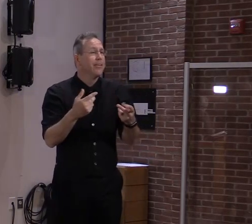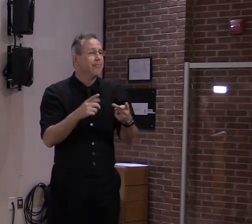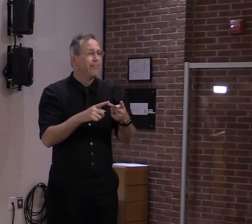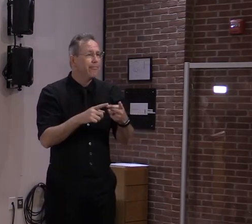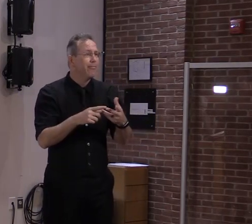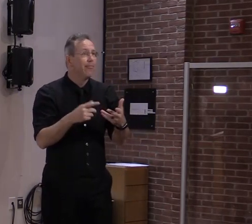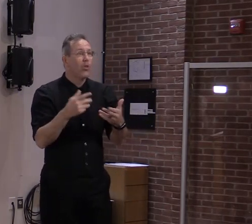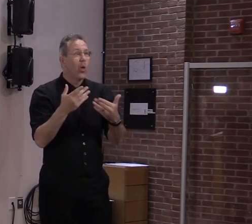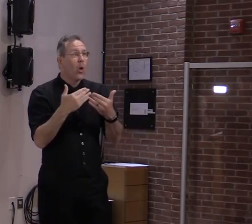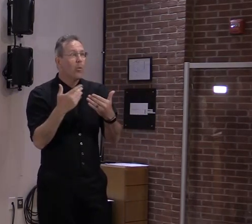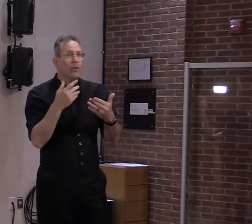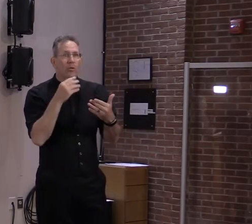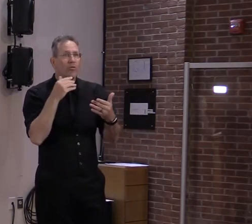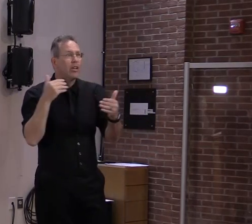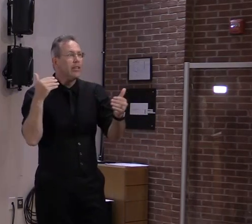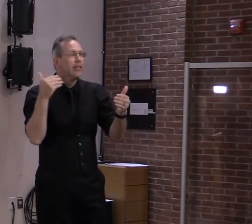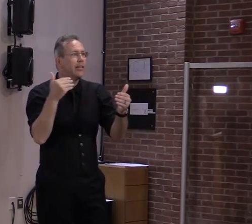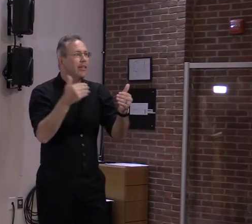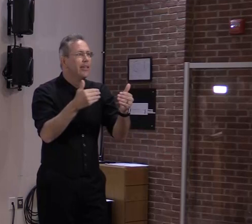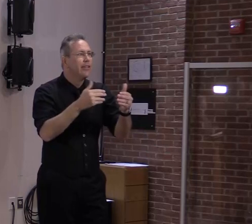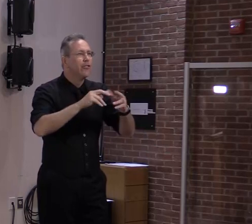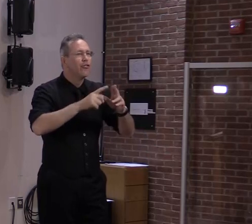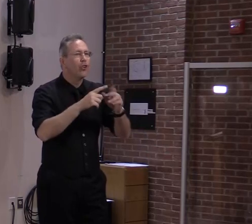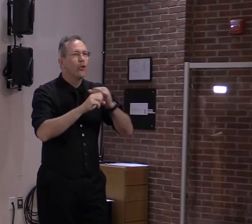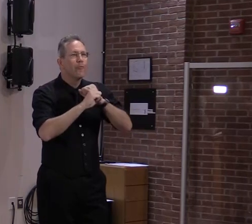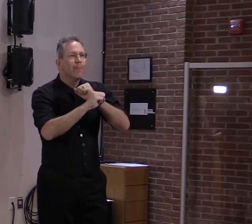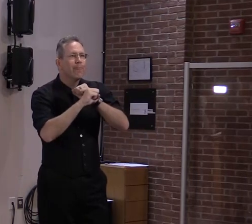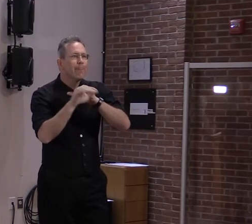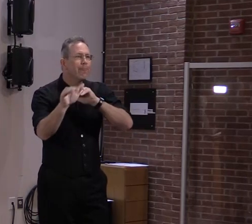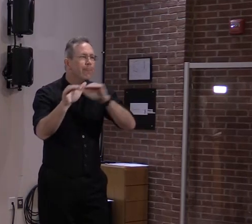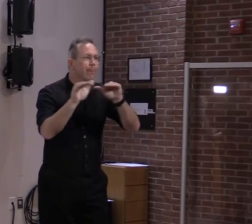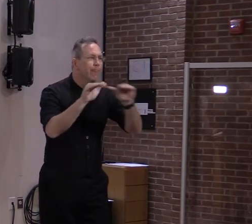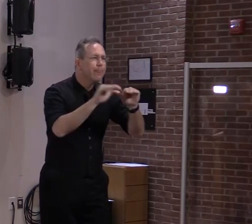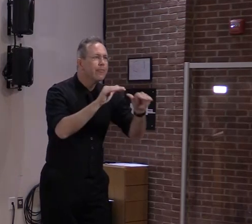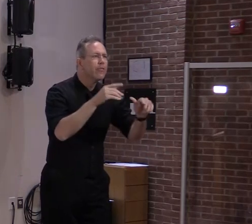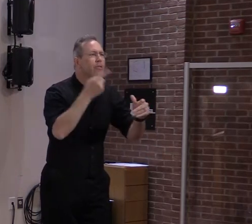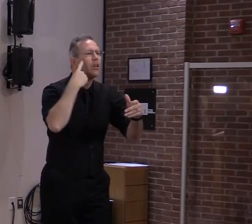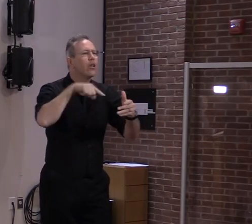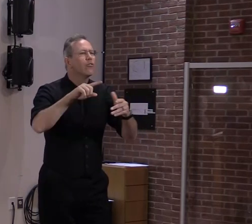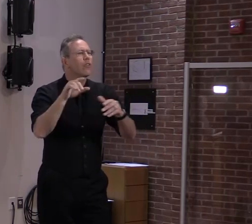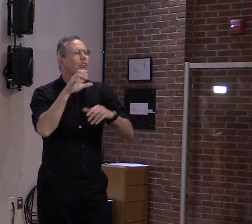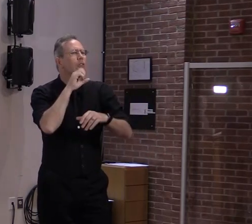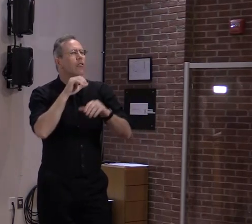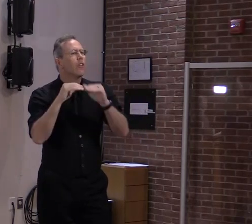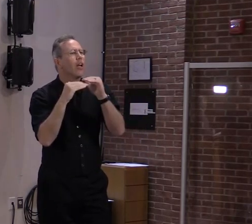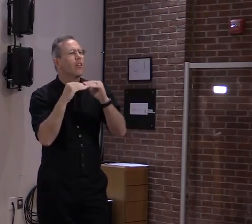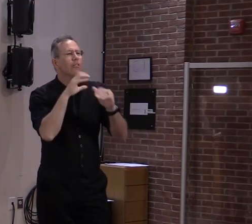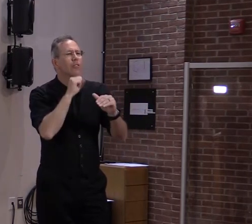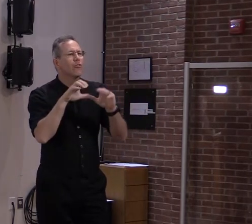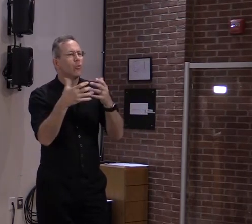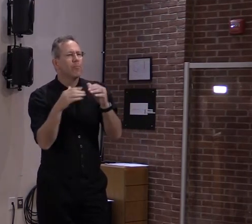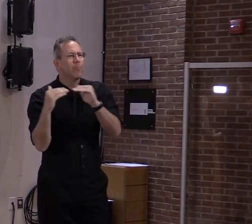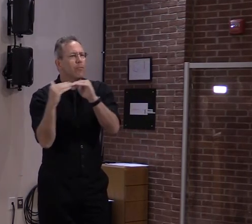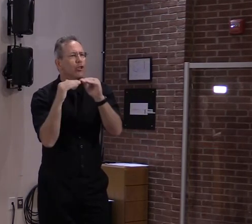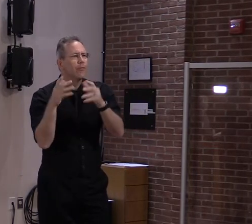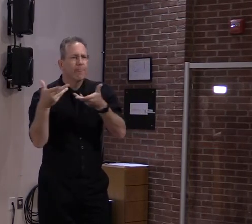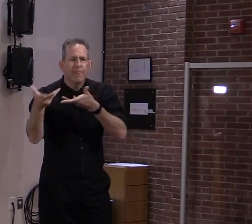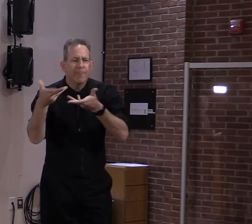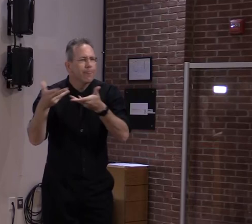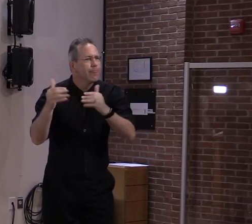a campaign that talks peer on peer of why vaccination is important. That will include